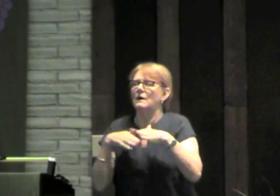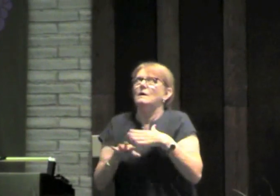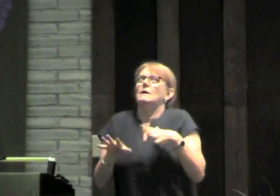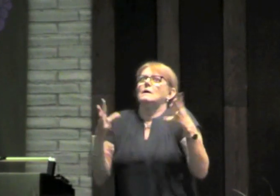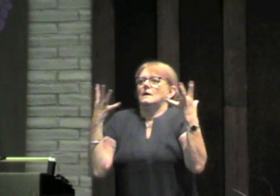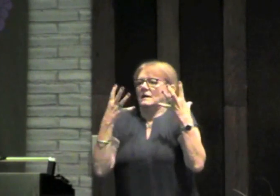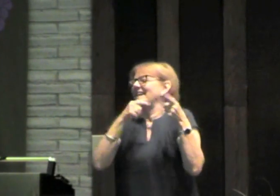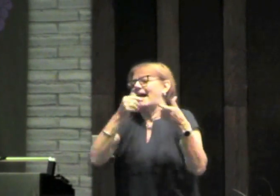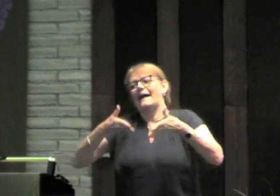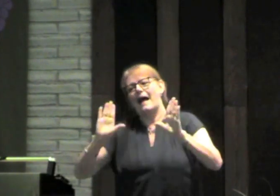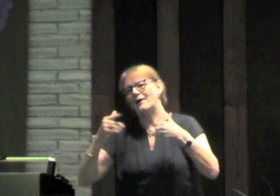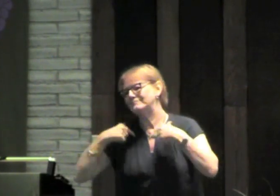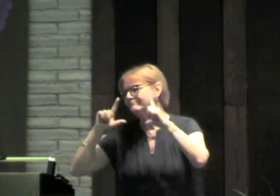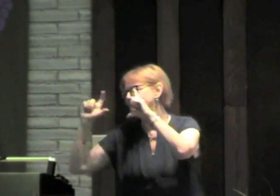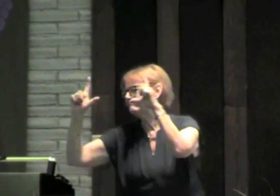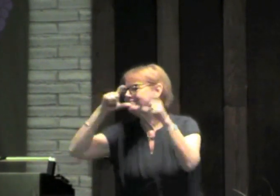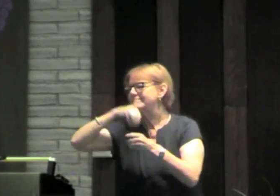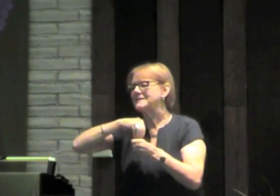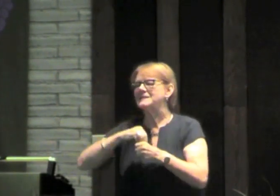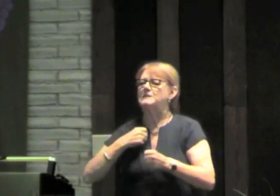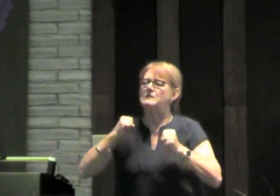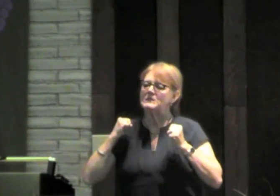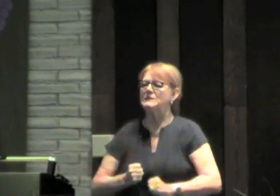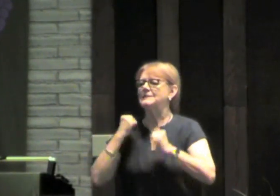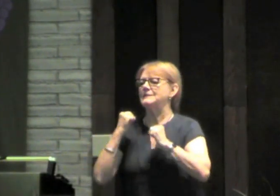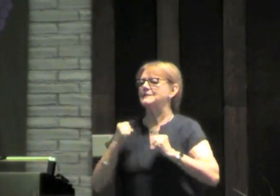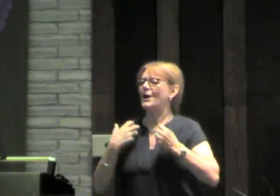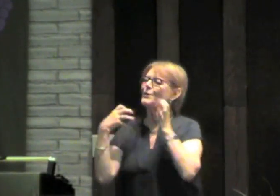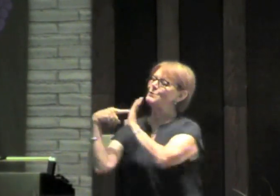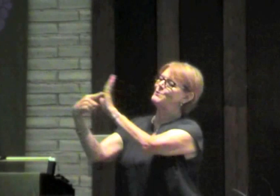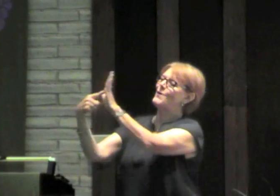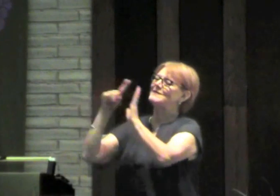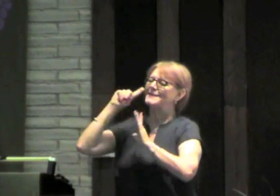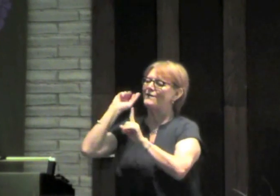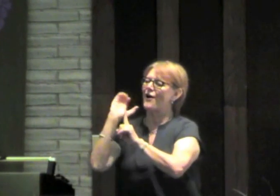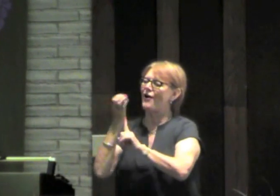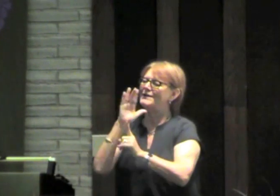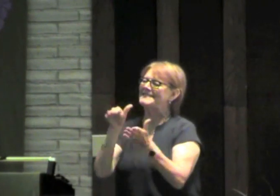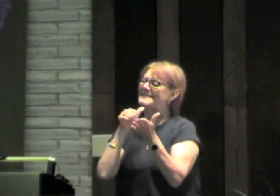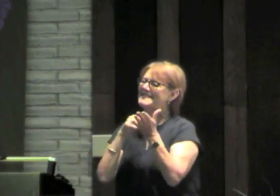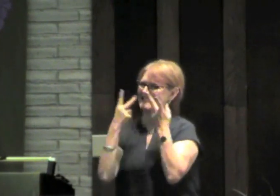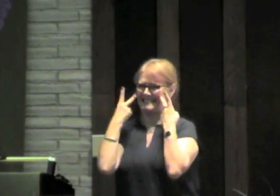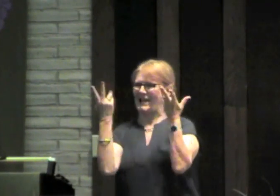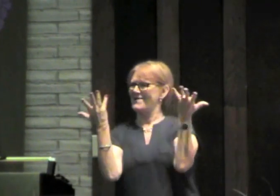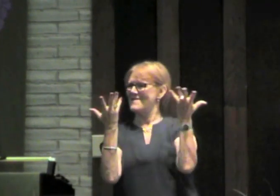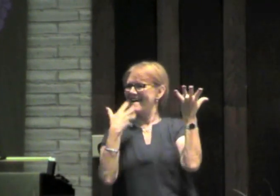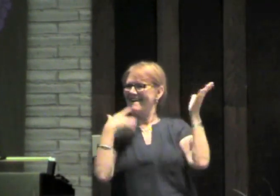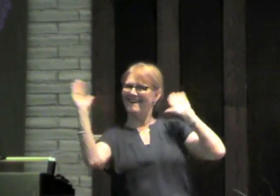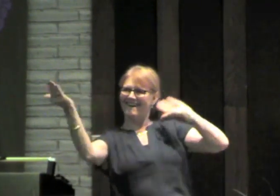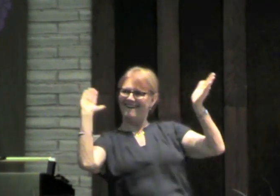from the biblical history to the study of the deaf communities here. And I wasn't able to take lots of pictures because of their Deaf Cultural